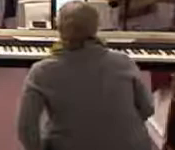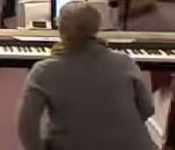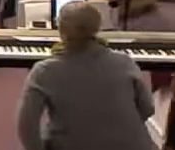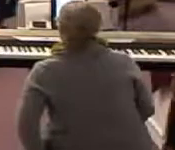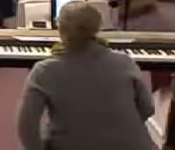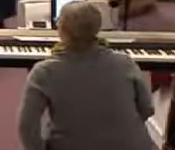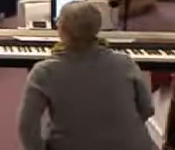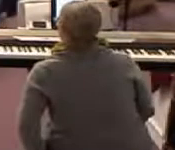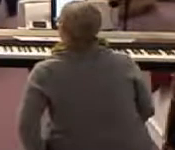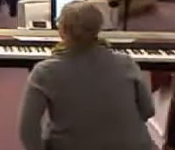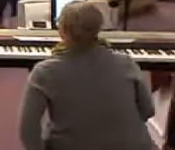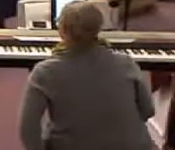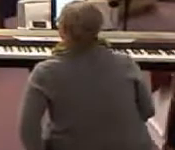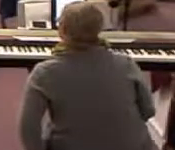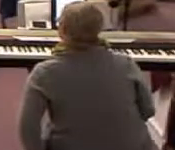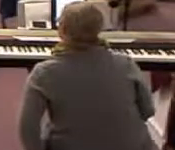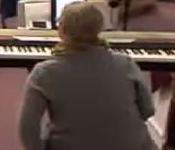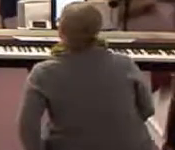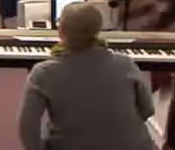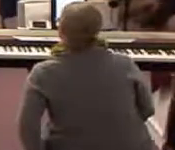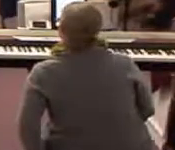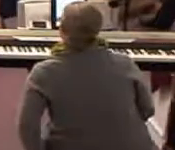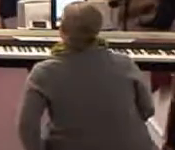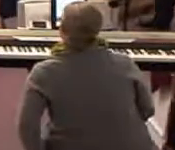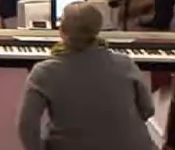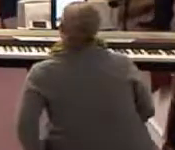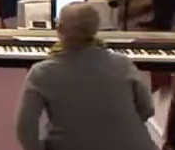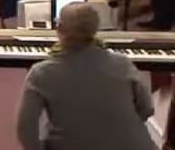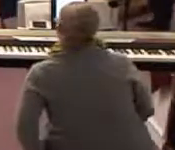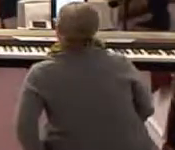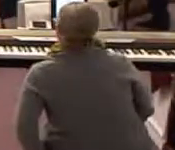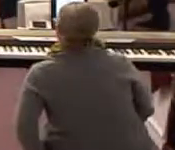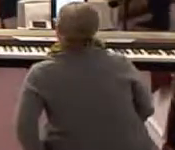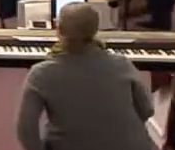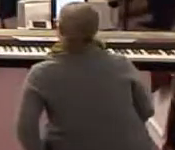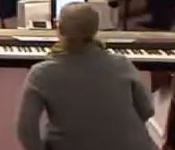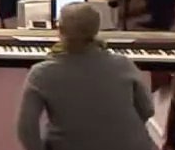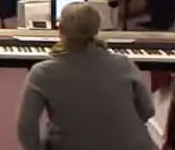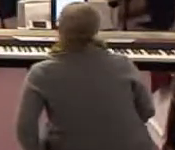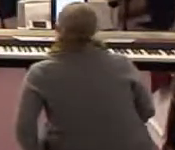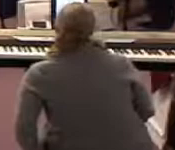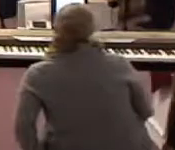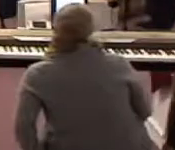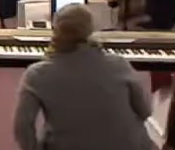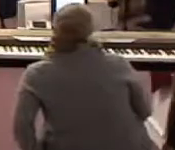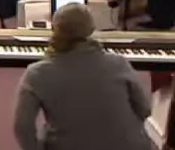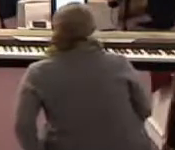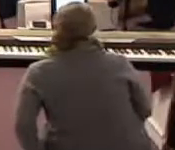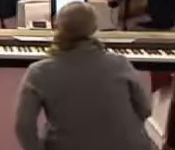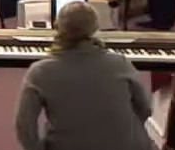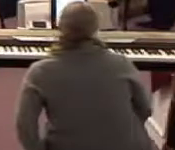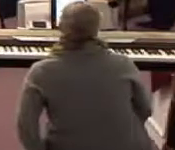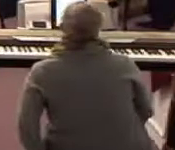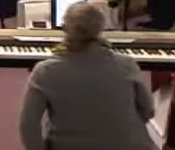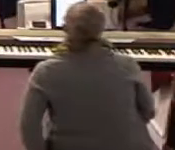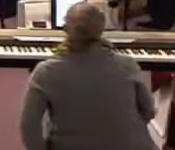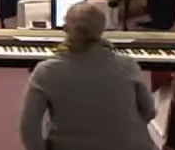Just because we miss a service doesn't mean God's any less or the church is any less.